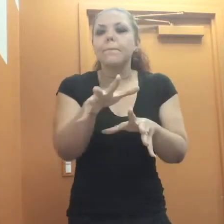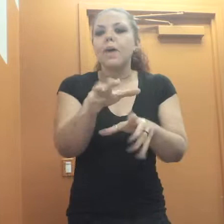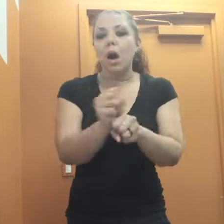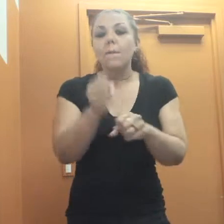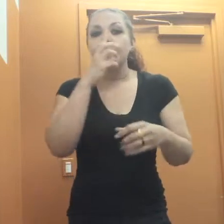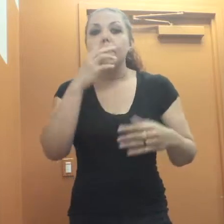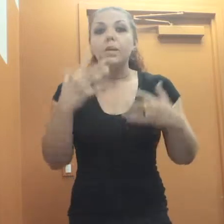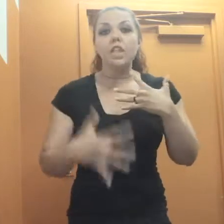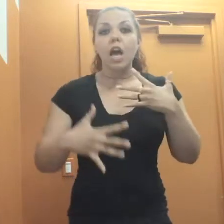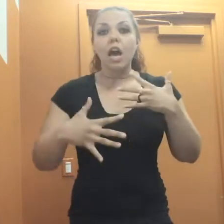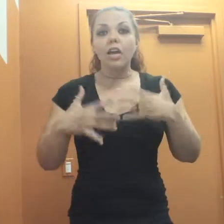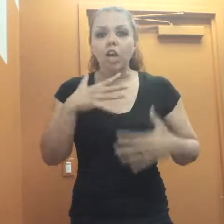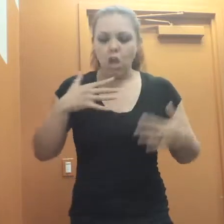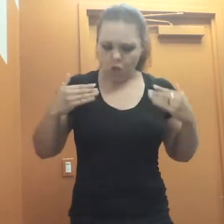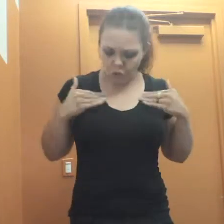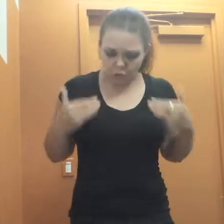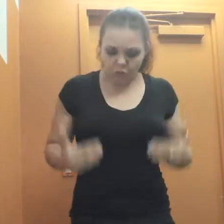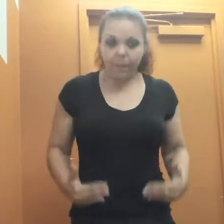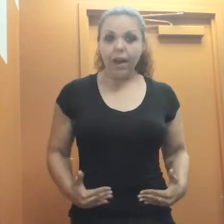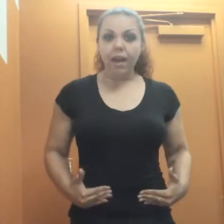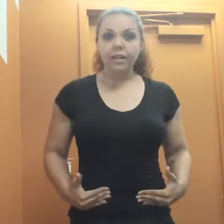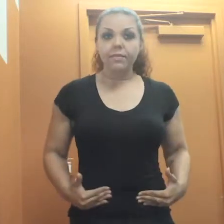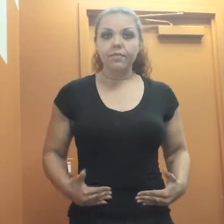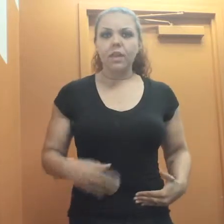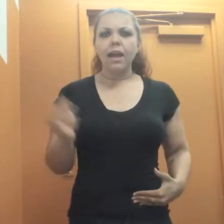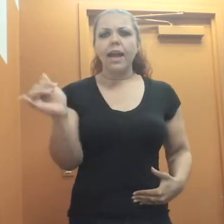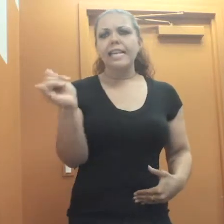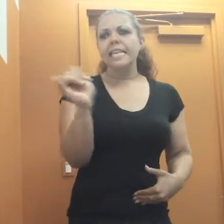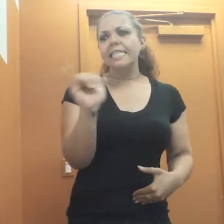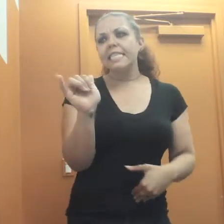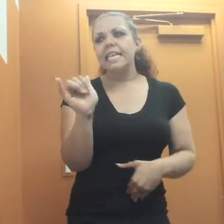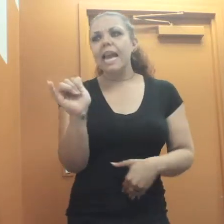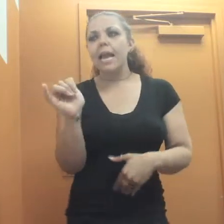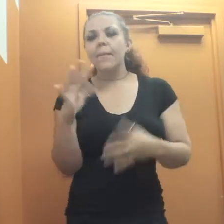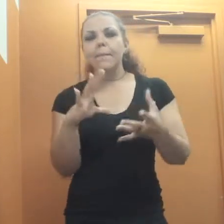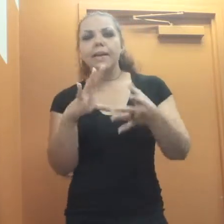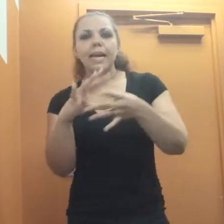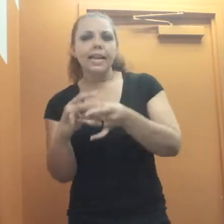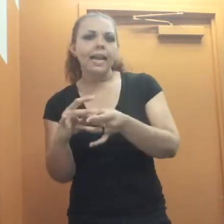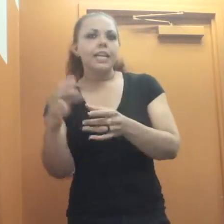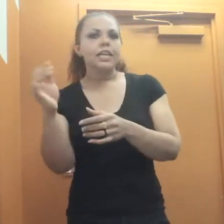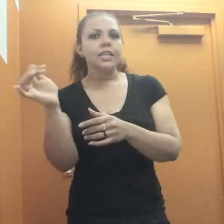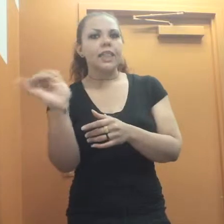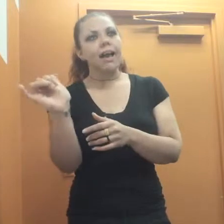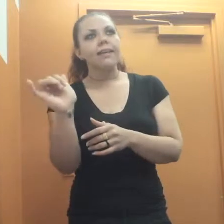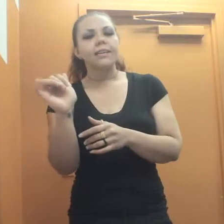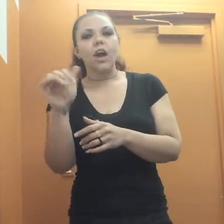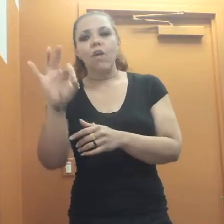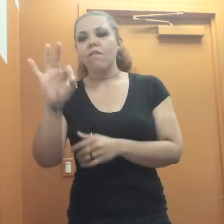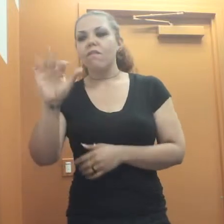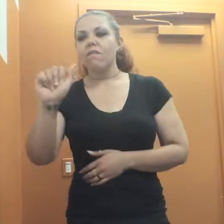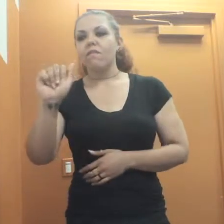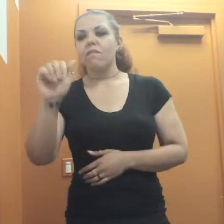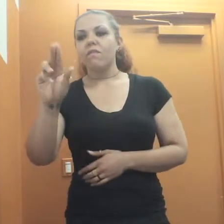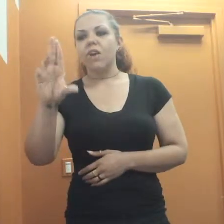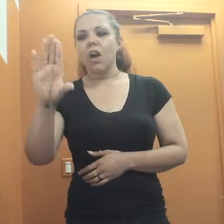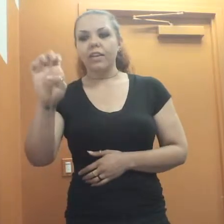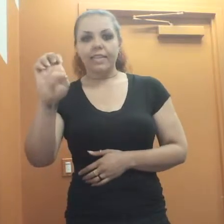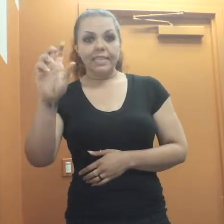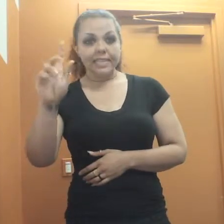same thing with a faucet. When you turn a faucet on and you run the water, when you run the water really hard, or you